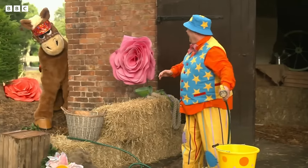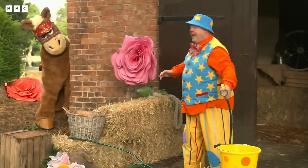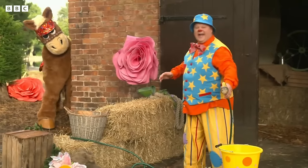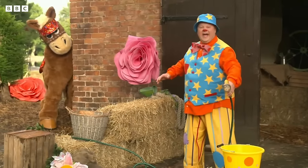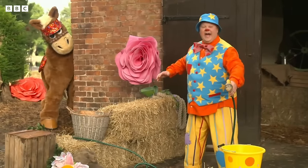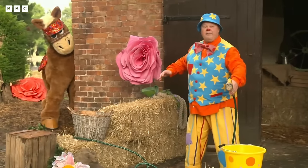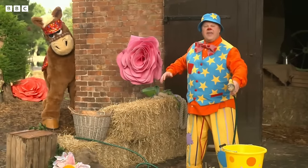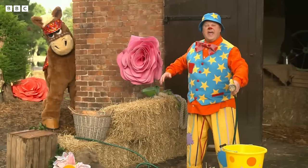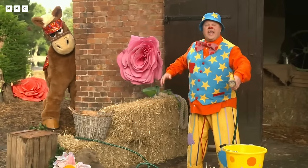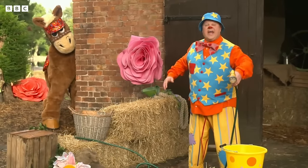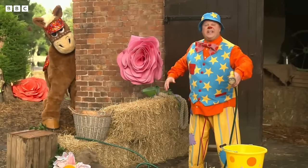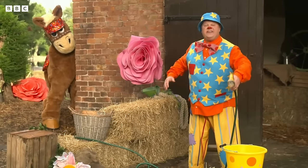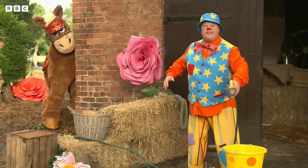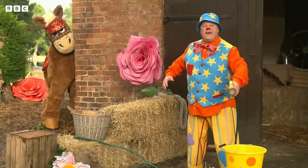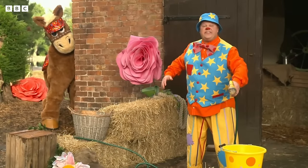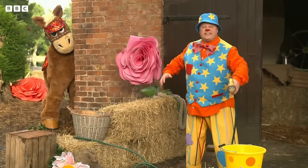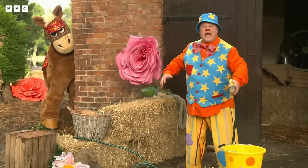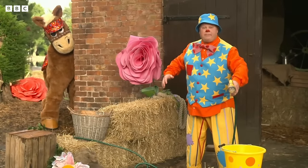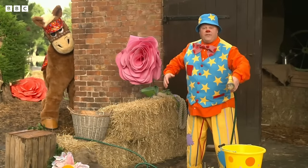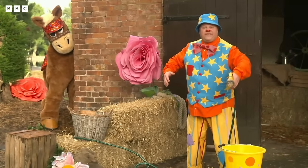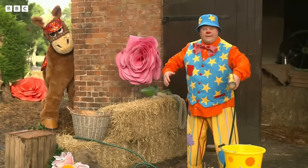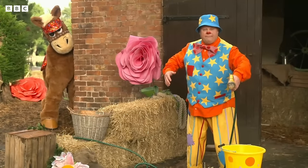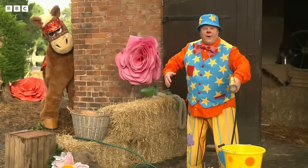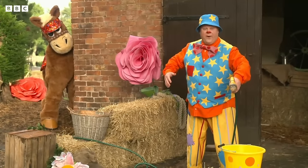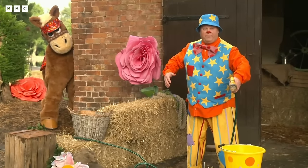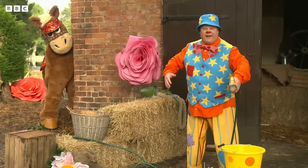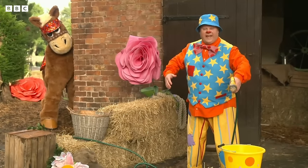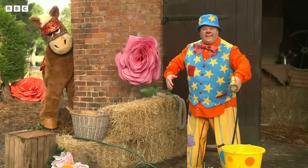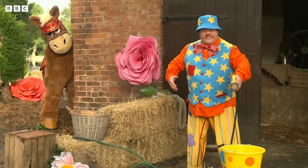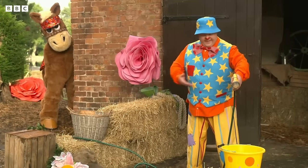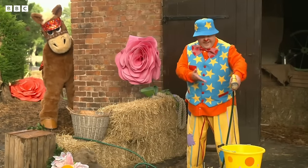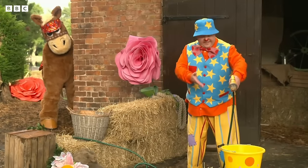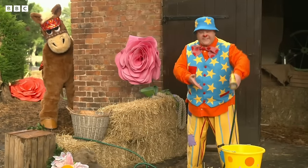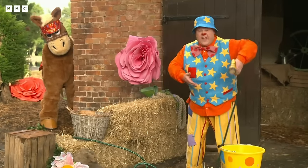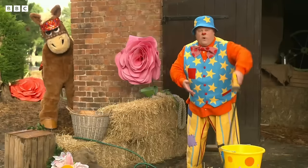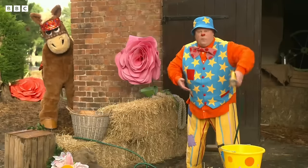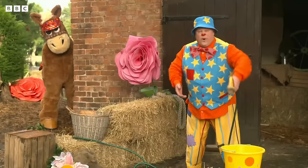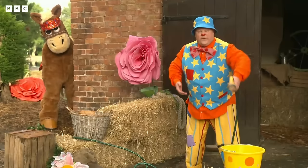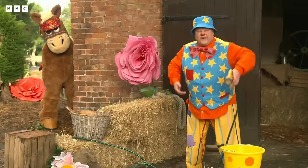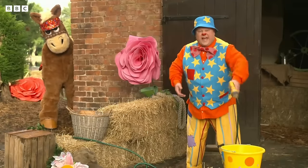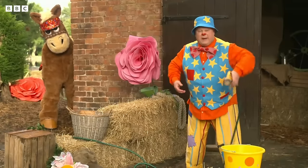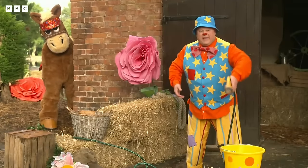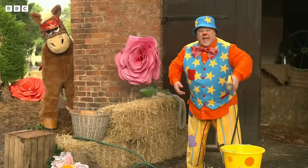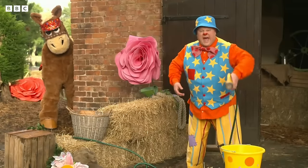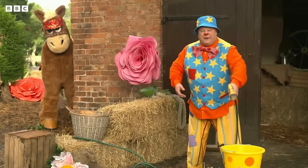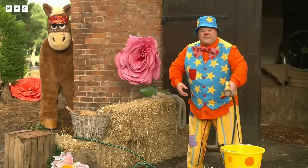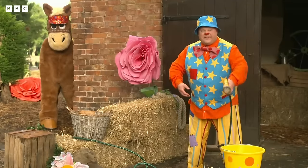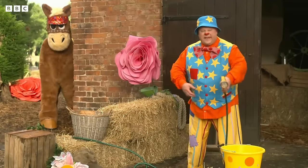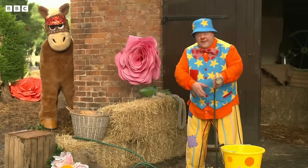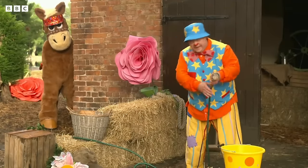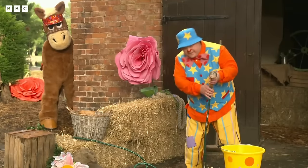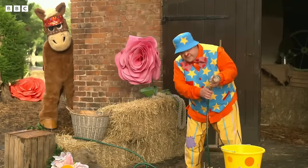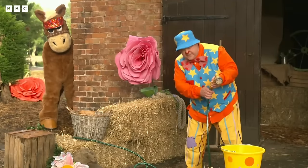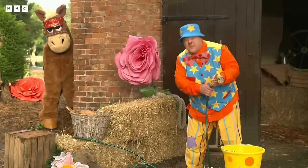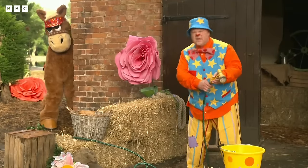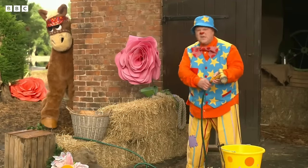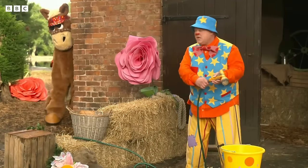Hi. Can you turn the tap on some more, please? There's no water coming out.